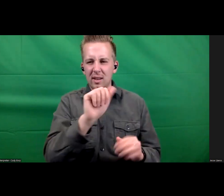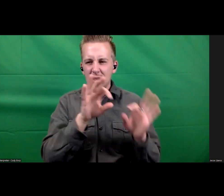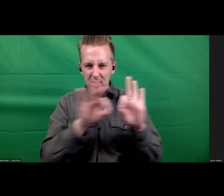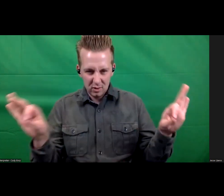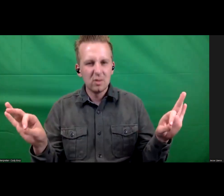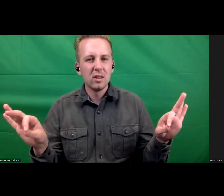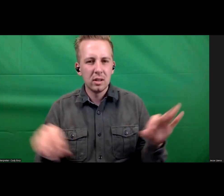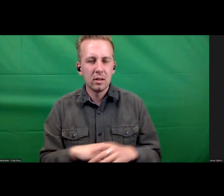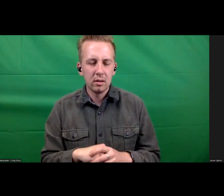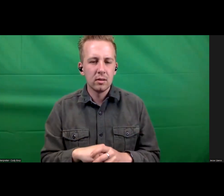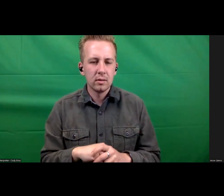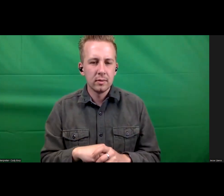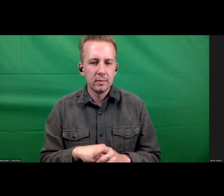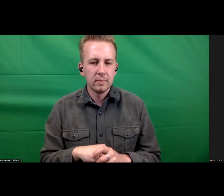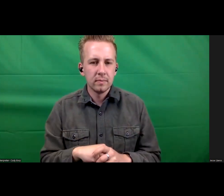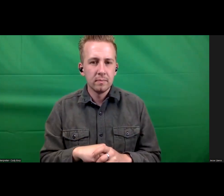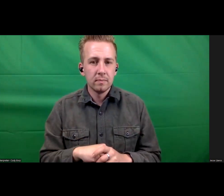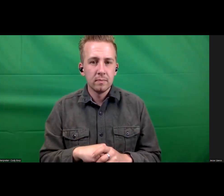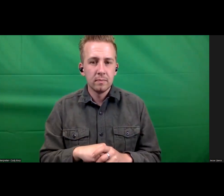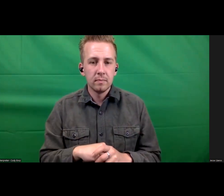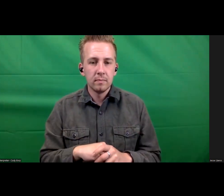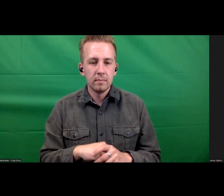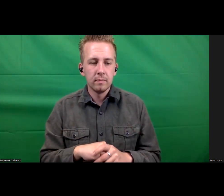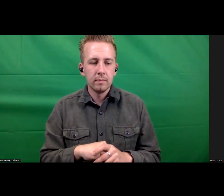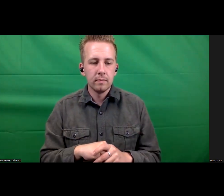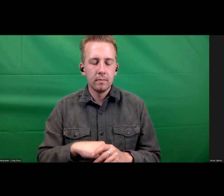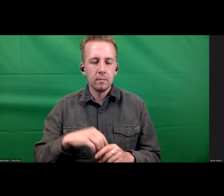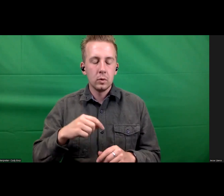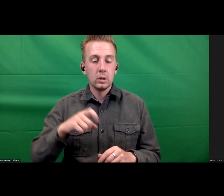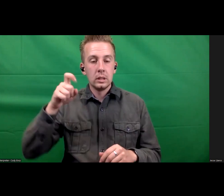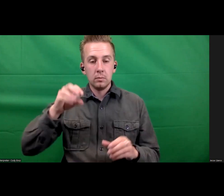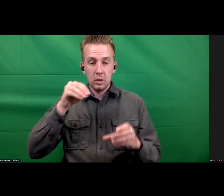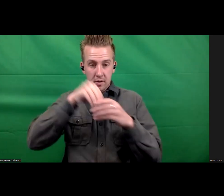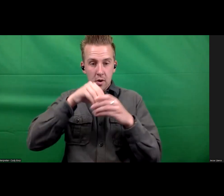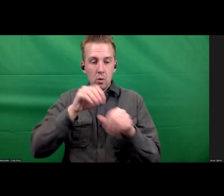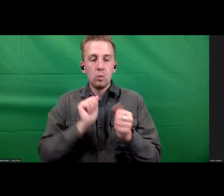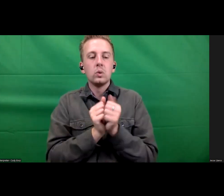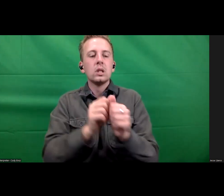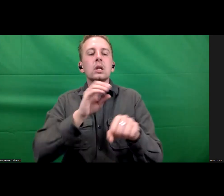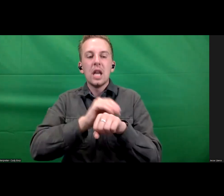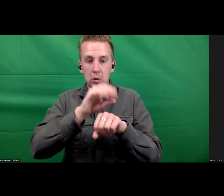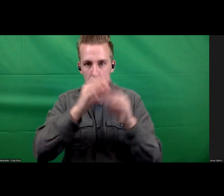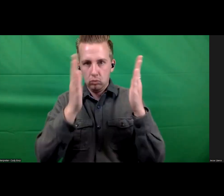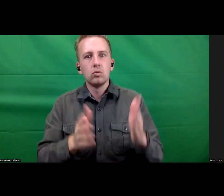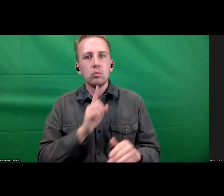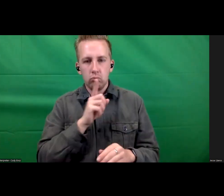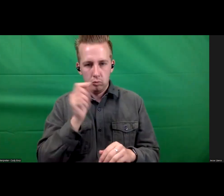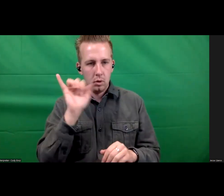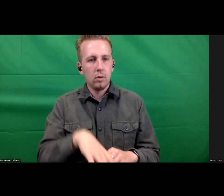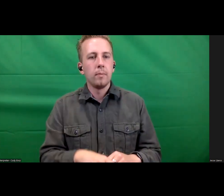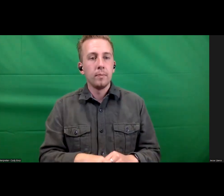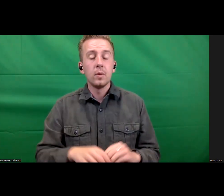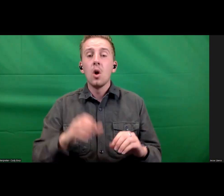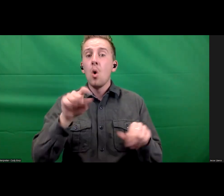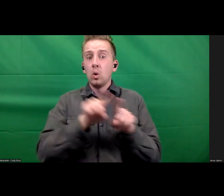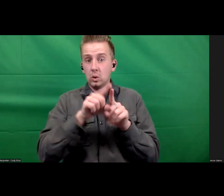university. I'd like to encourage you to get involved with this pathway and possibly join a student club related to your interests. These clubs often